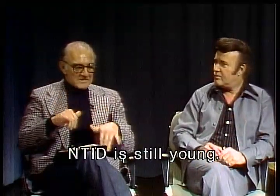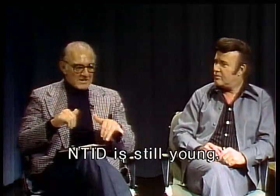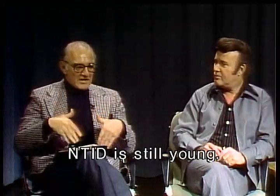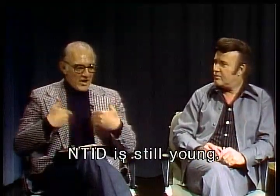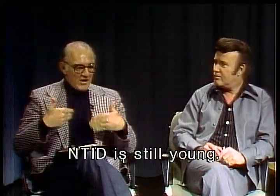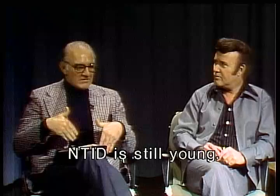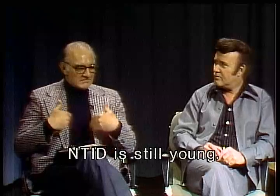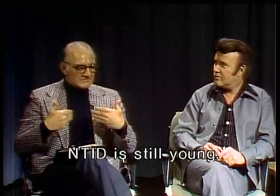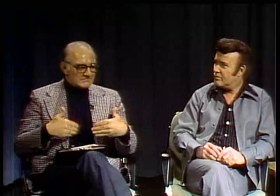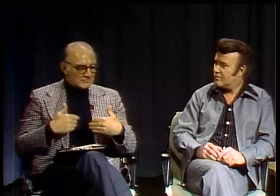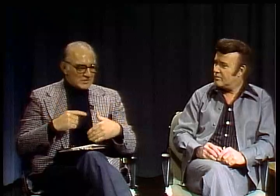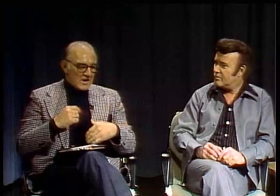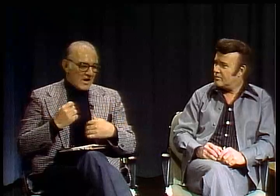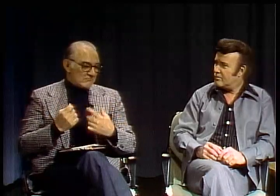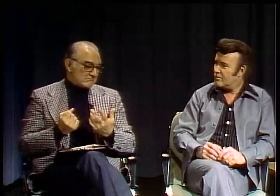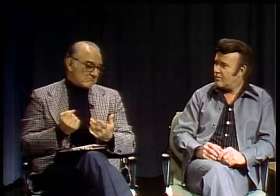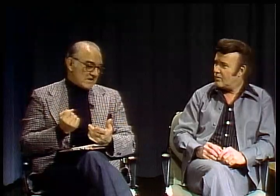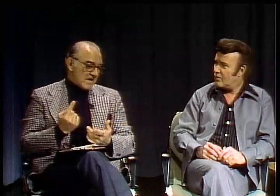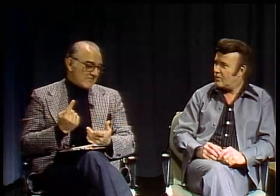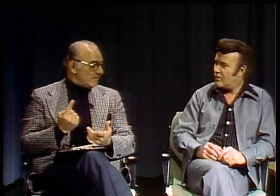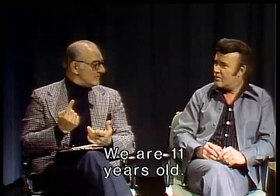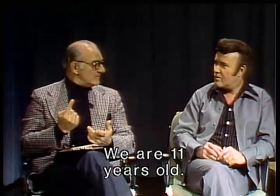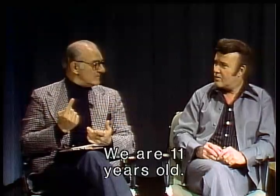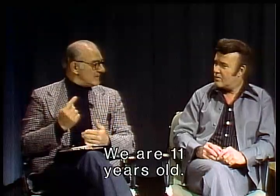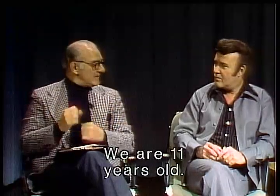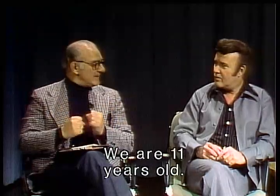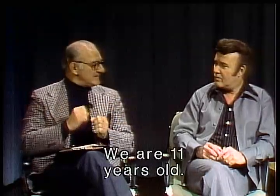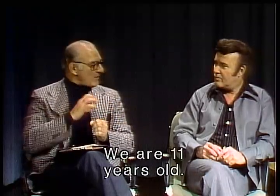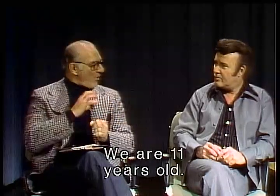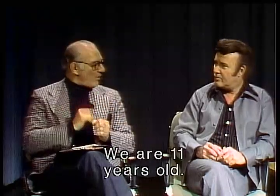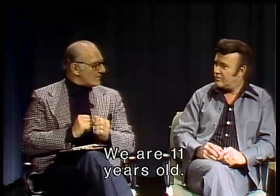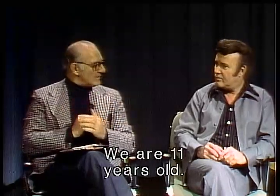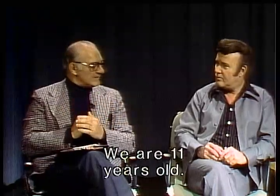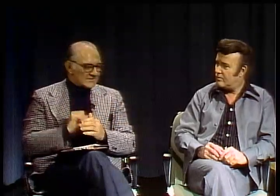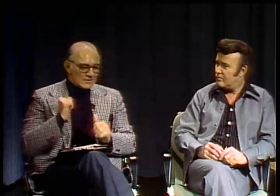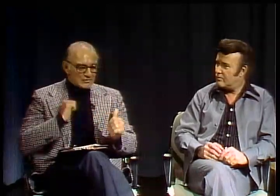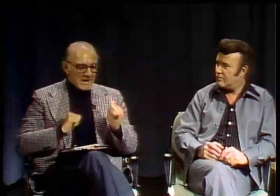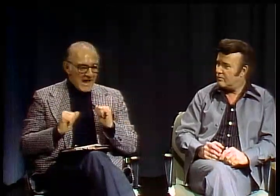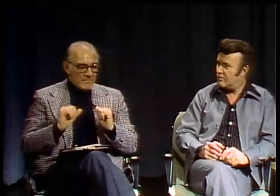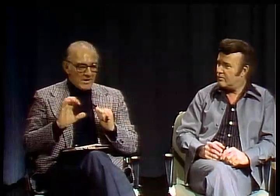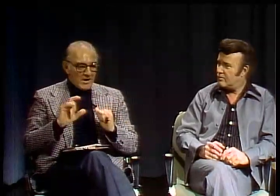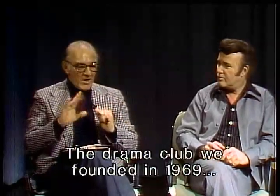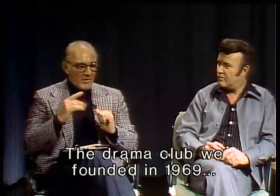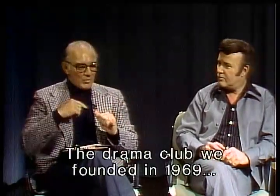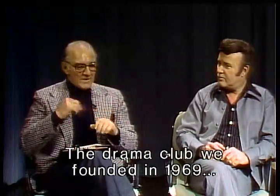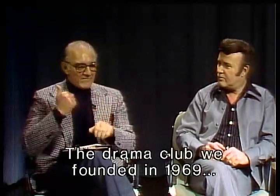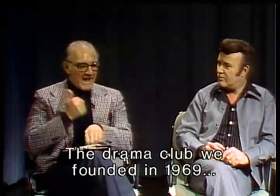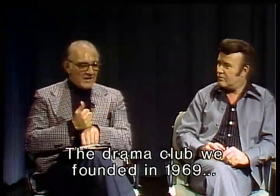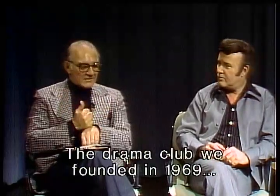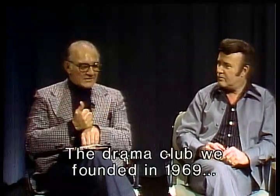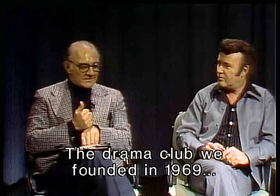Still young, we are 11 years old. Drama club we founded